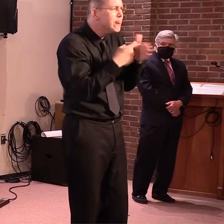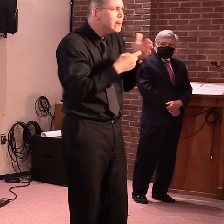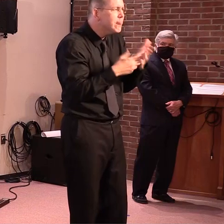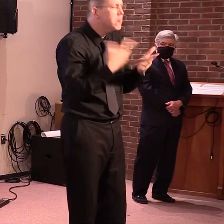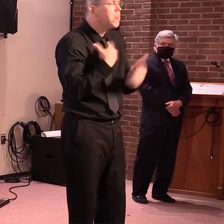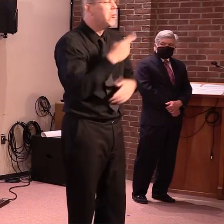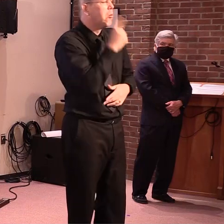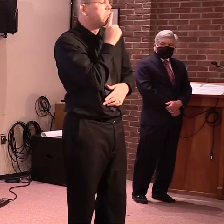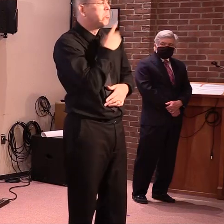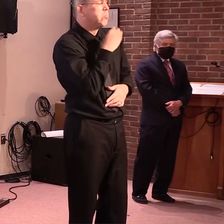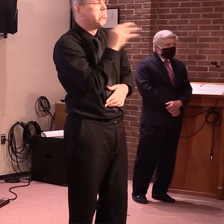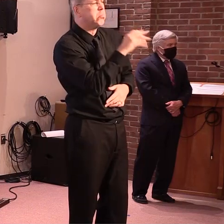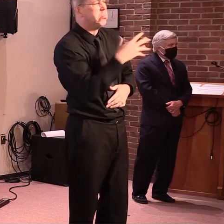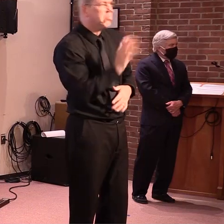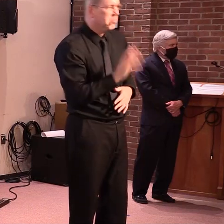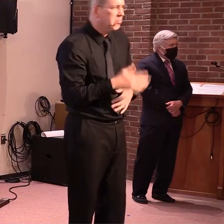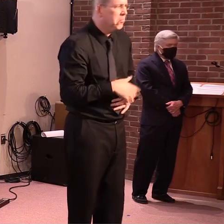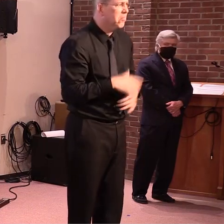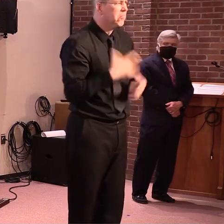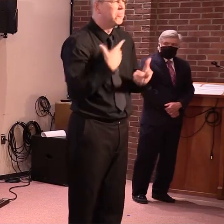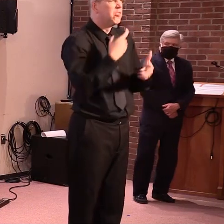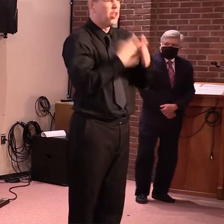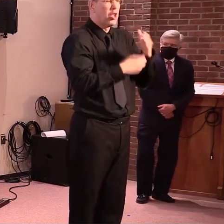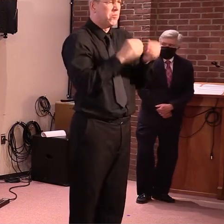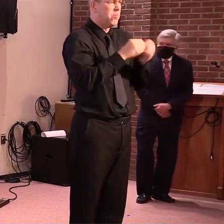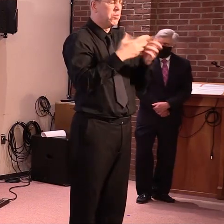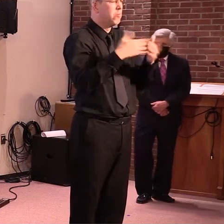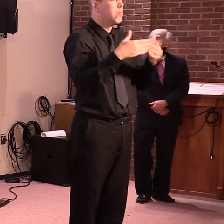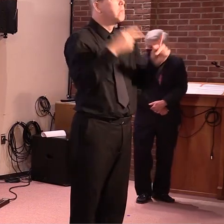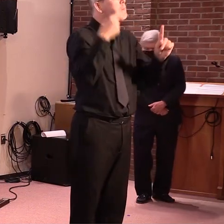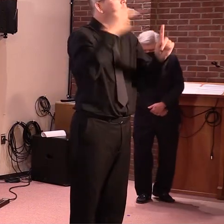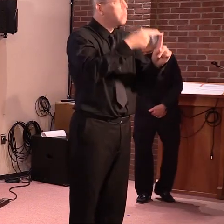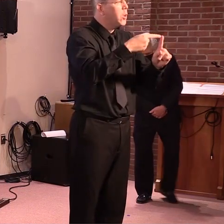take us up on the opportunity.